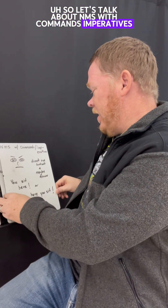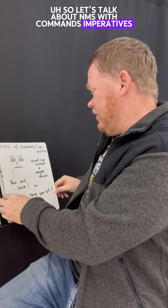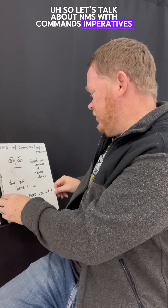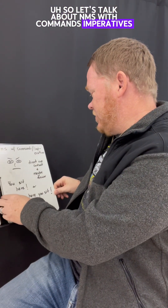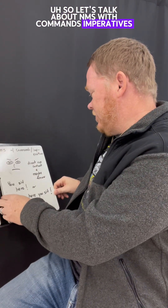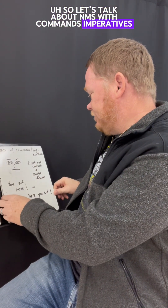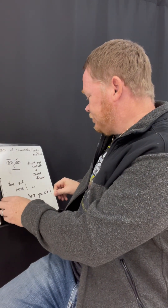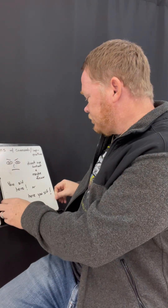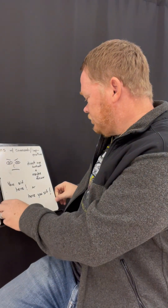imperatives.